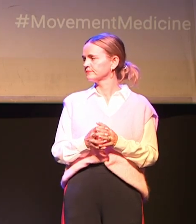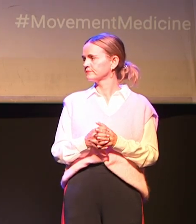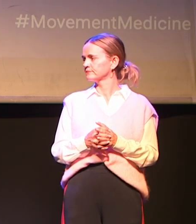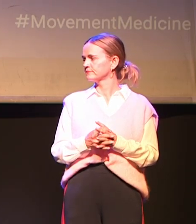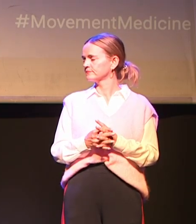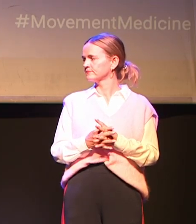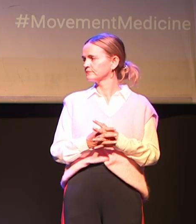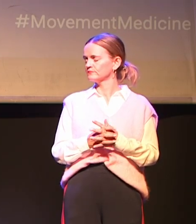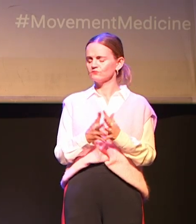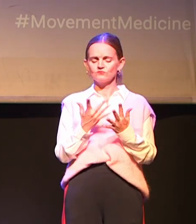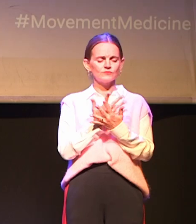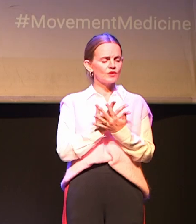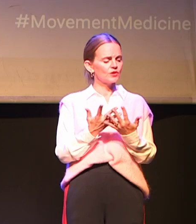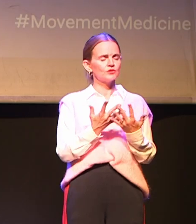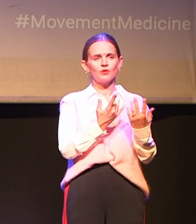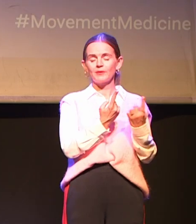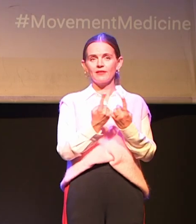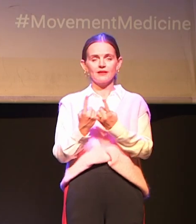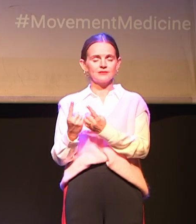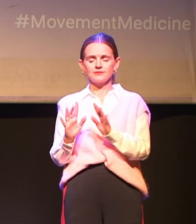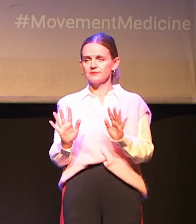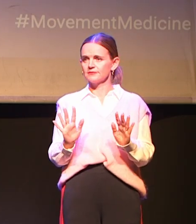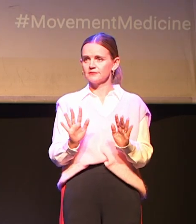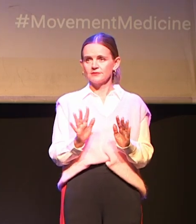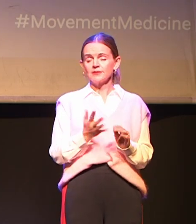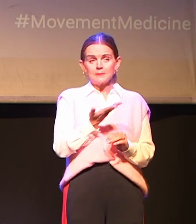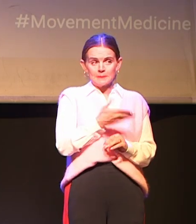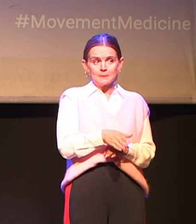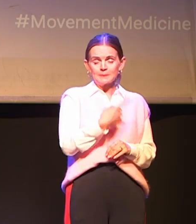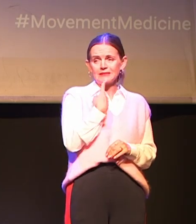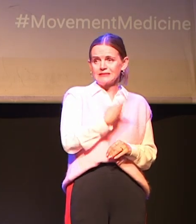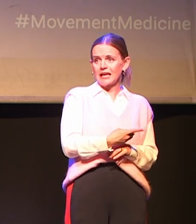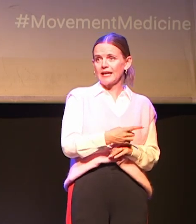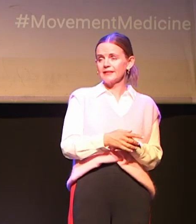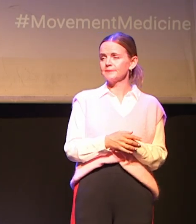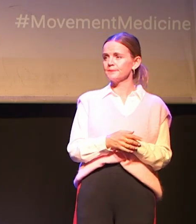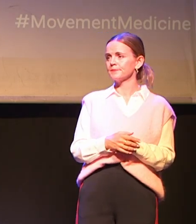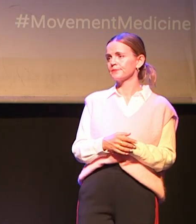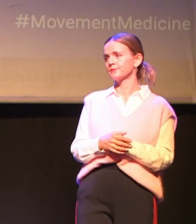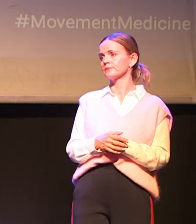So many things, and so many things that you've all said. I think the one thing that I think I'll offer,